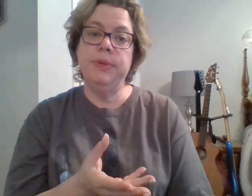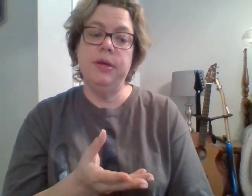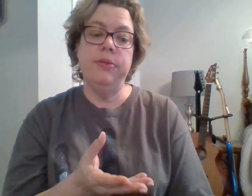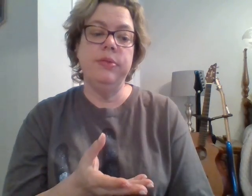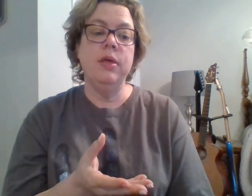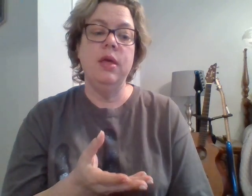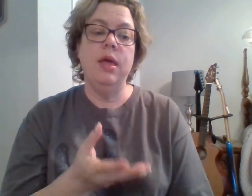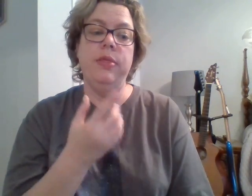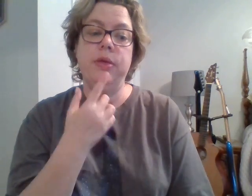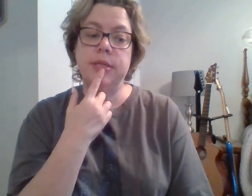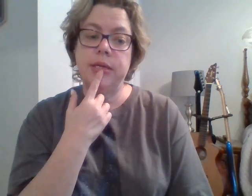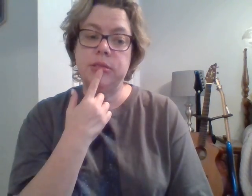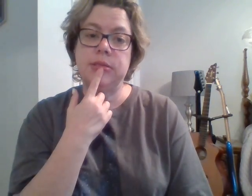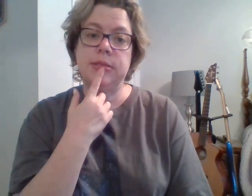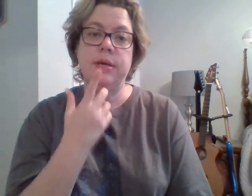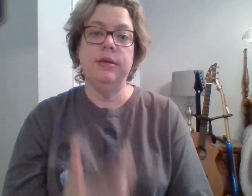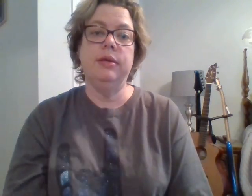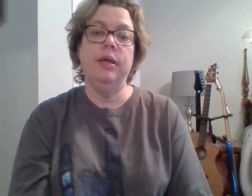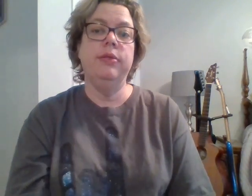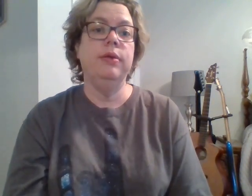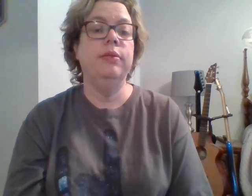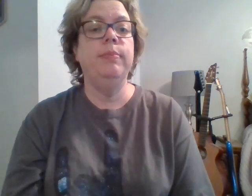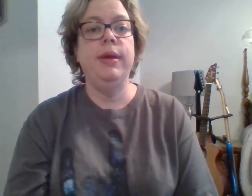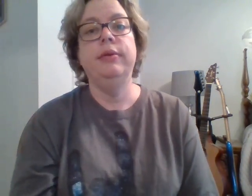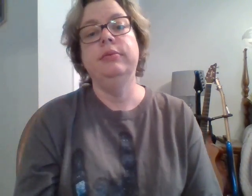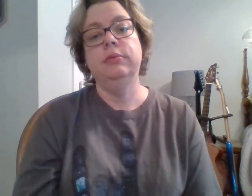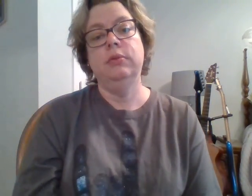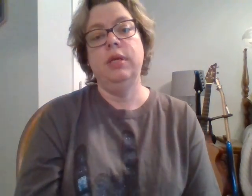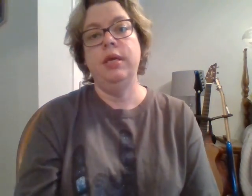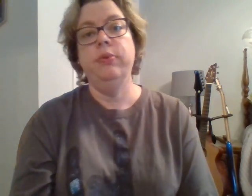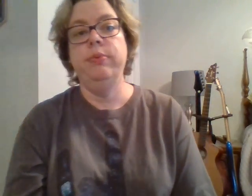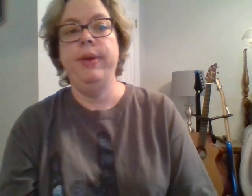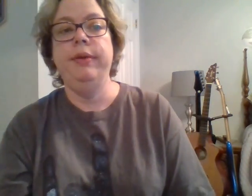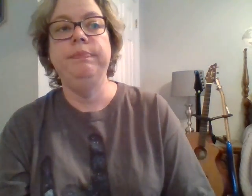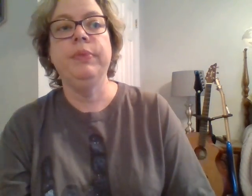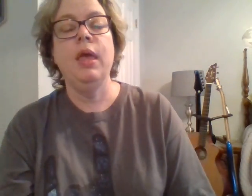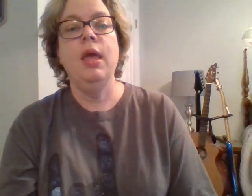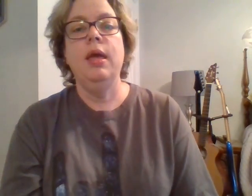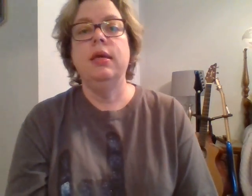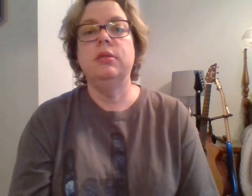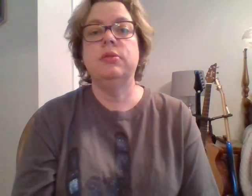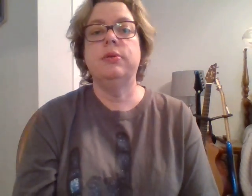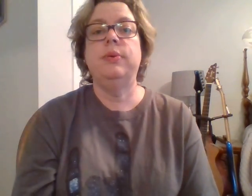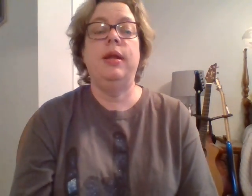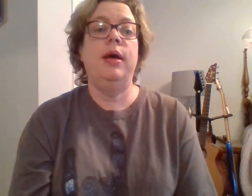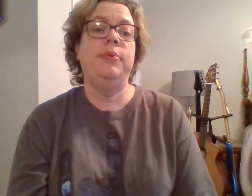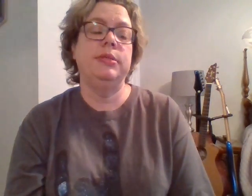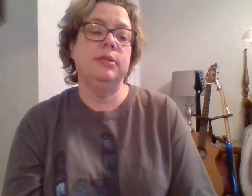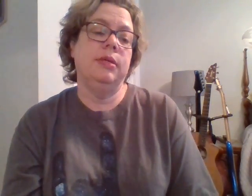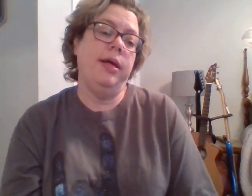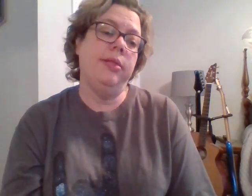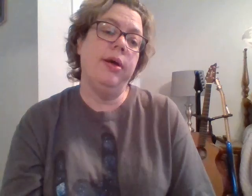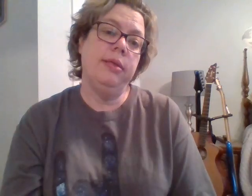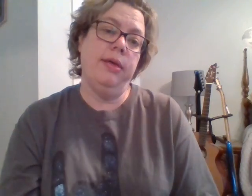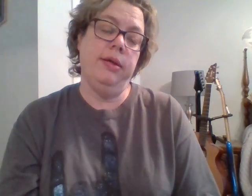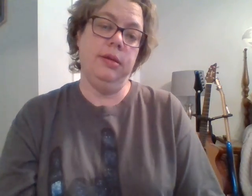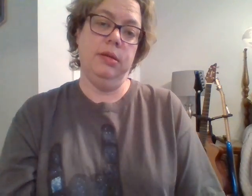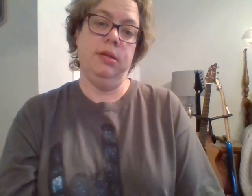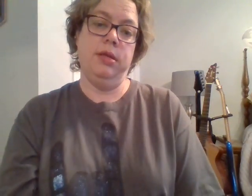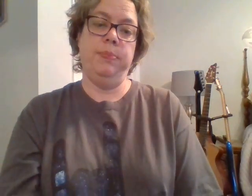on, and then touched his tongue, and then he healed the man. And I like that